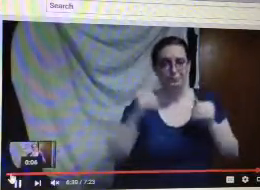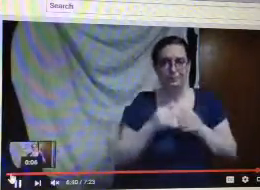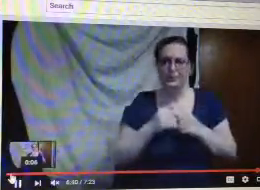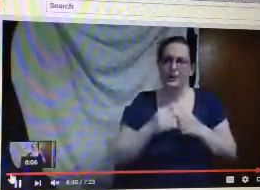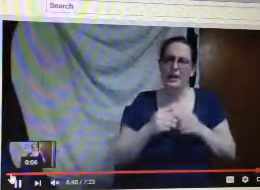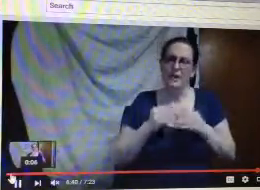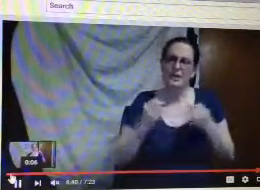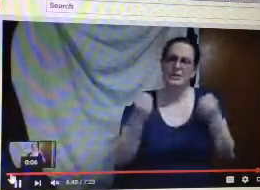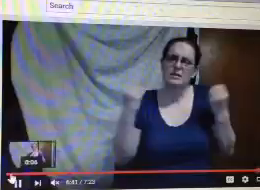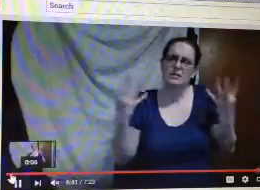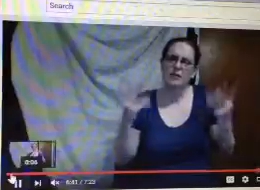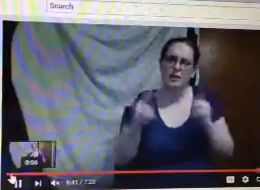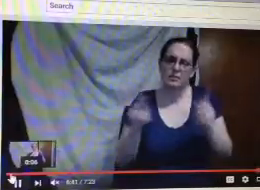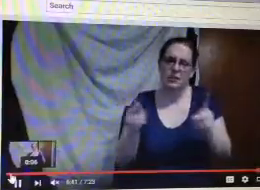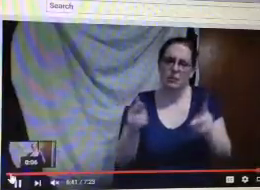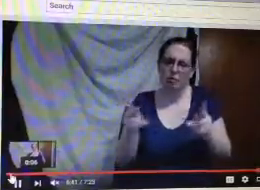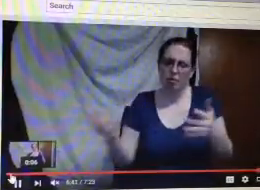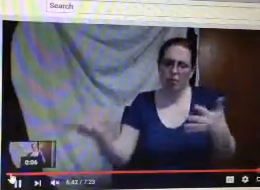hope